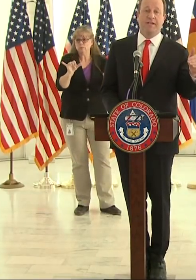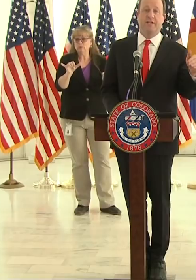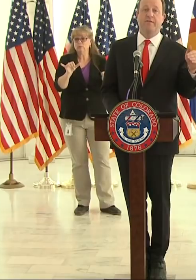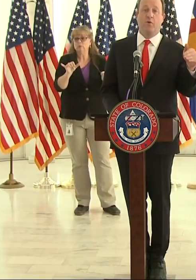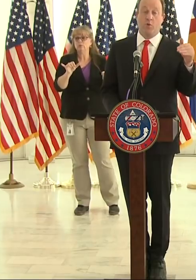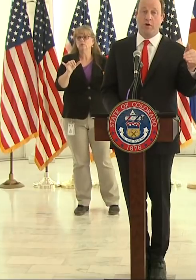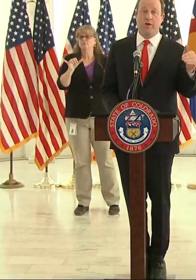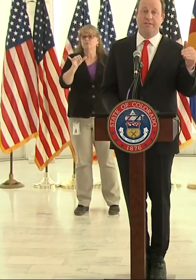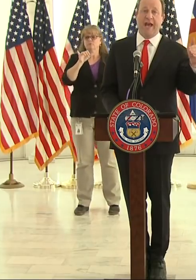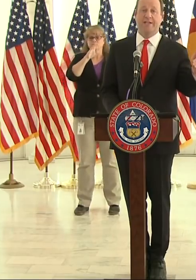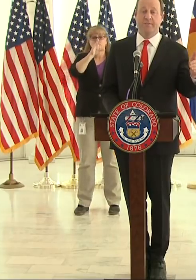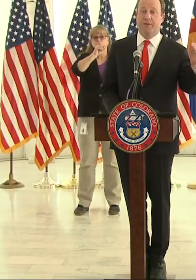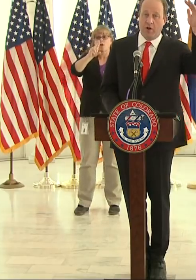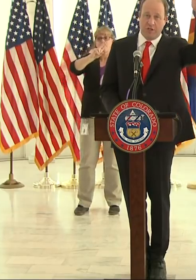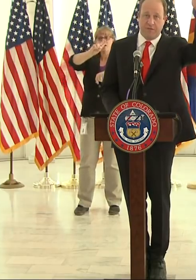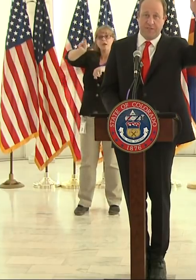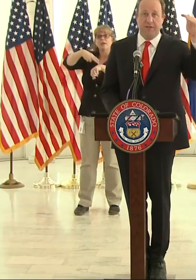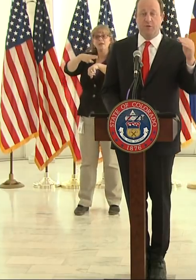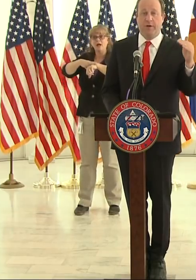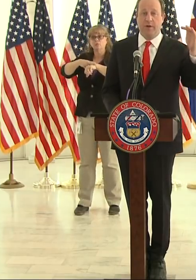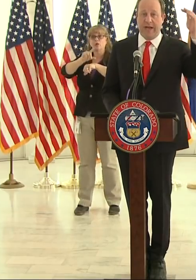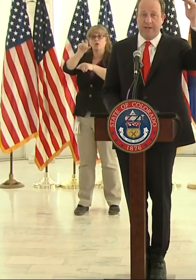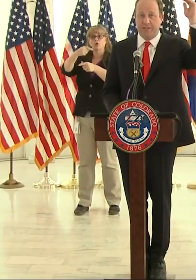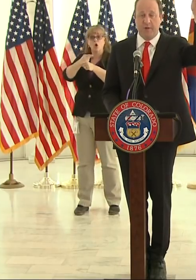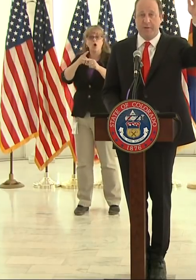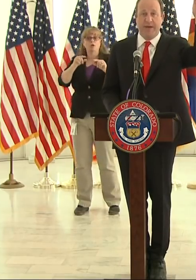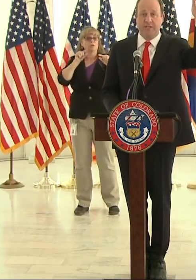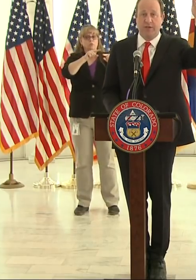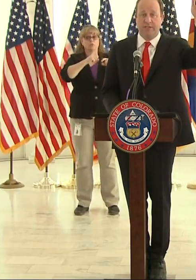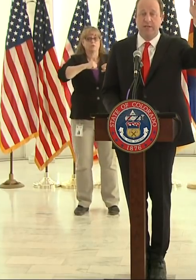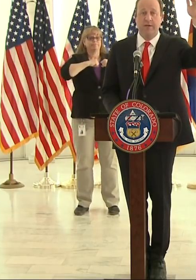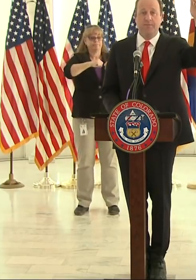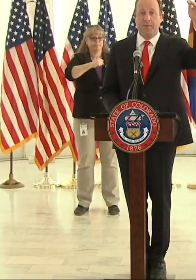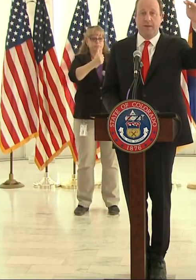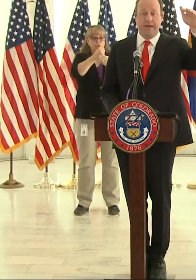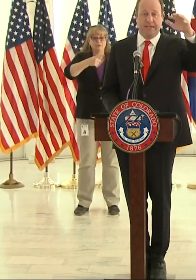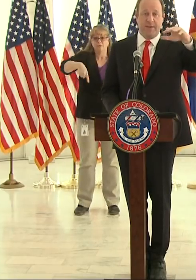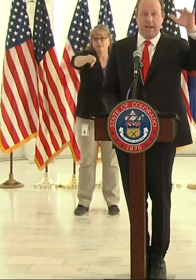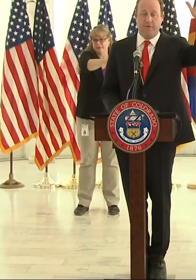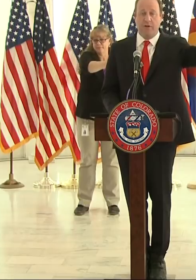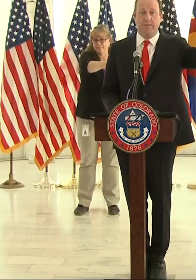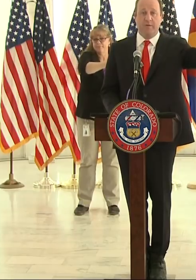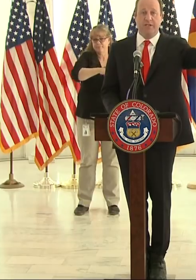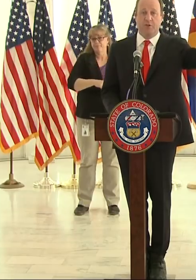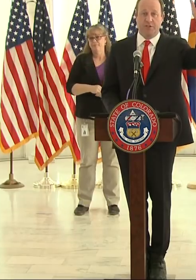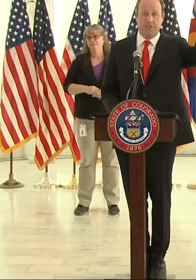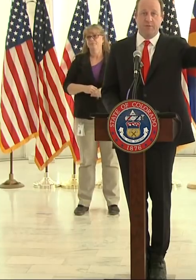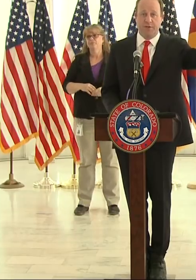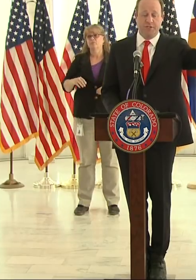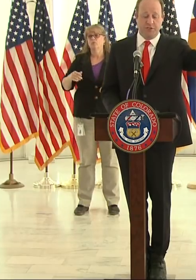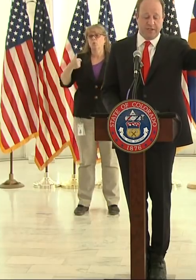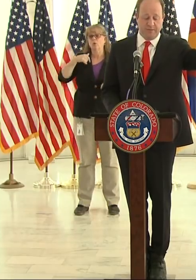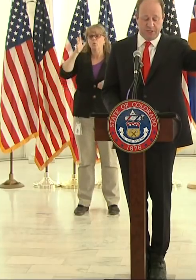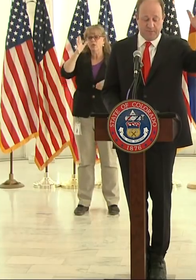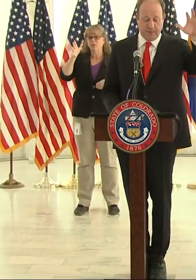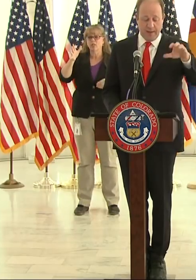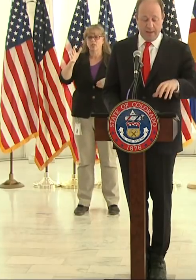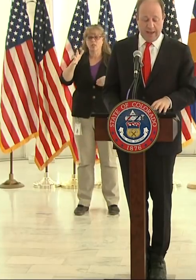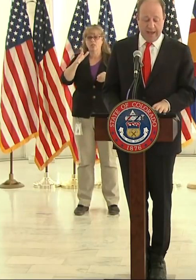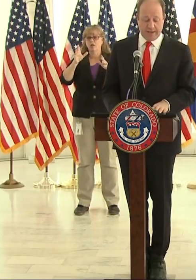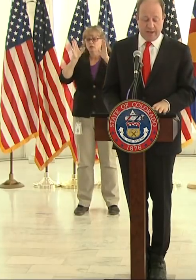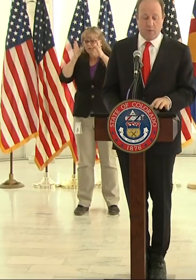supportive testing for workers at some of the larger facilities, working our way down, starting with the biggest ones, biggest bang for our limited resources and reducing